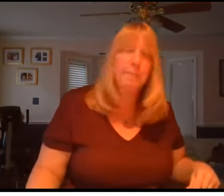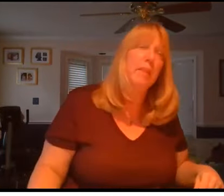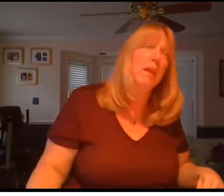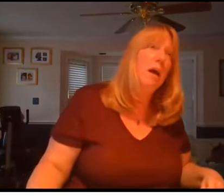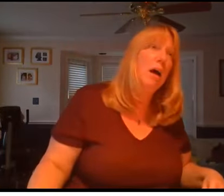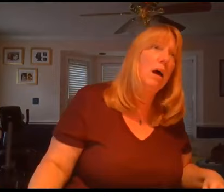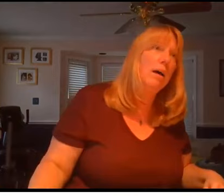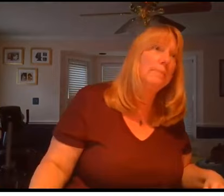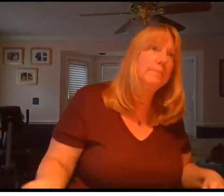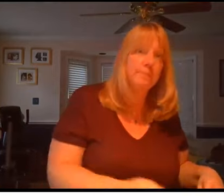Okay.